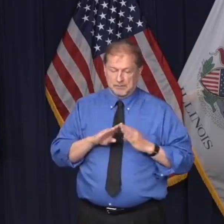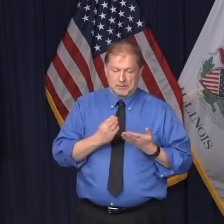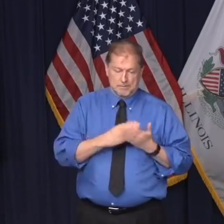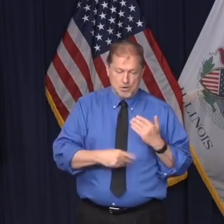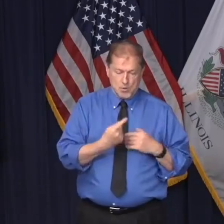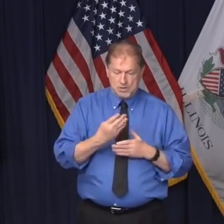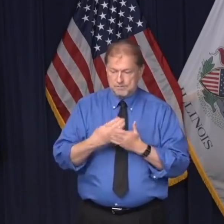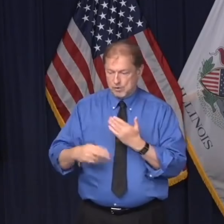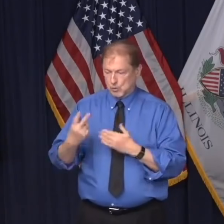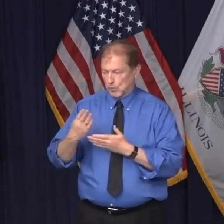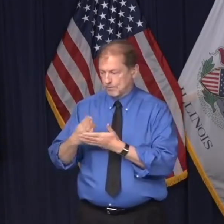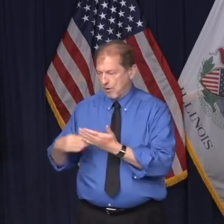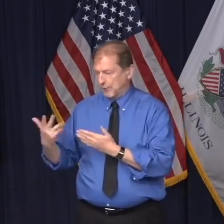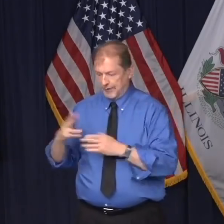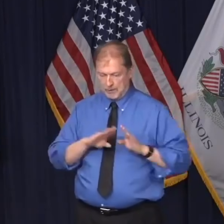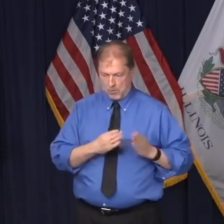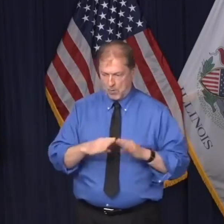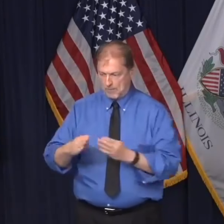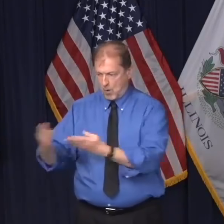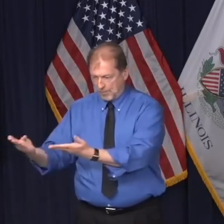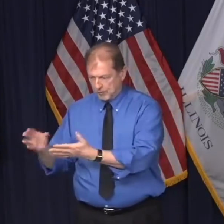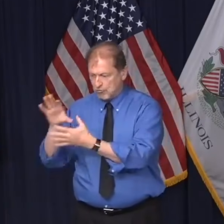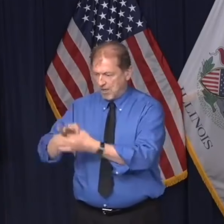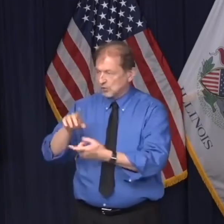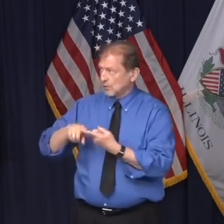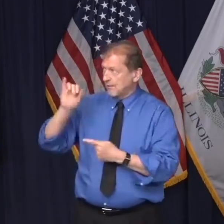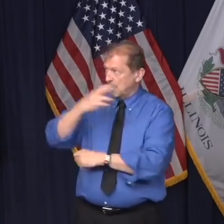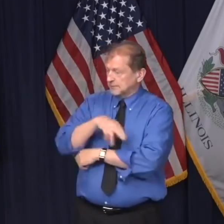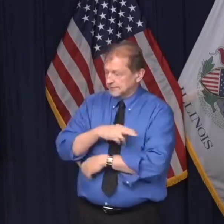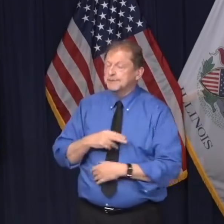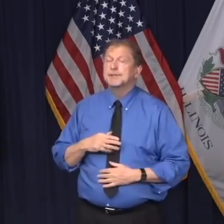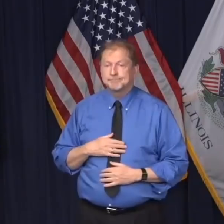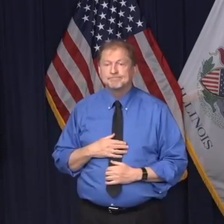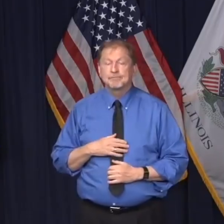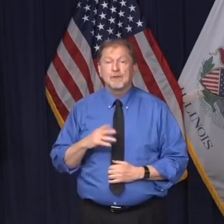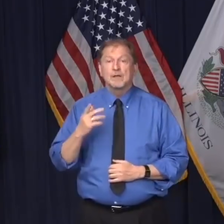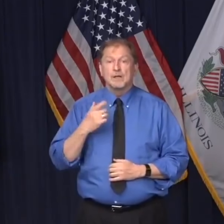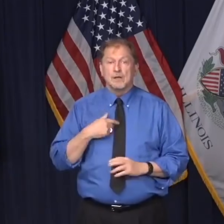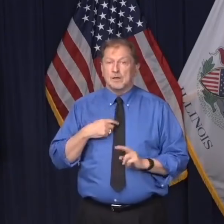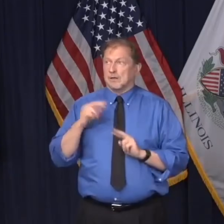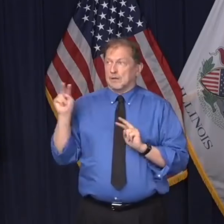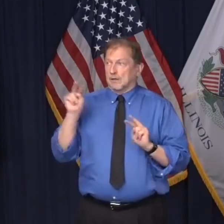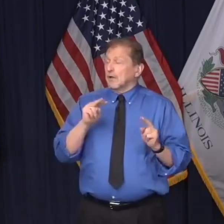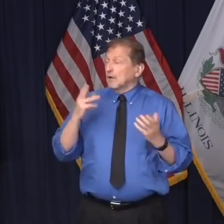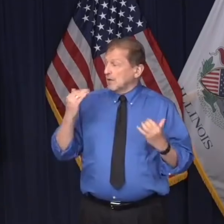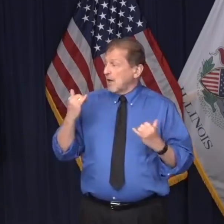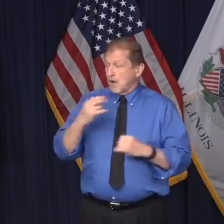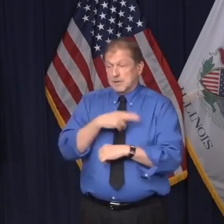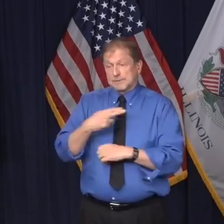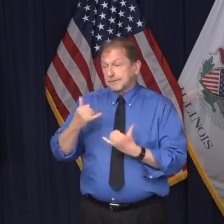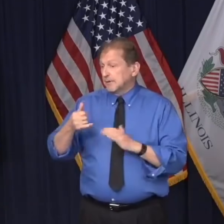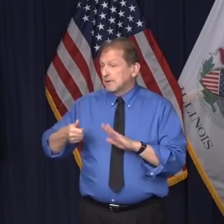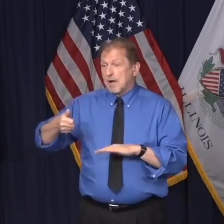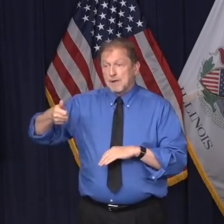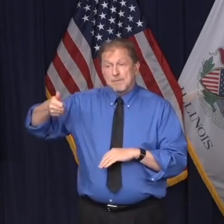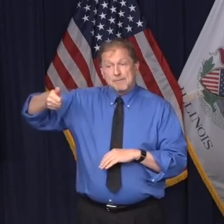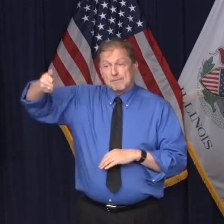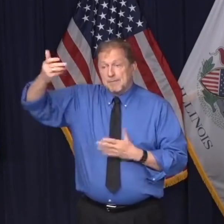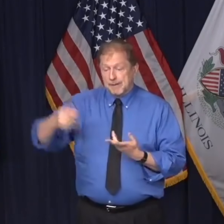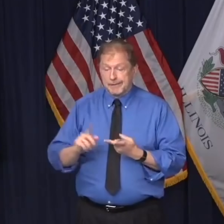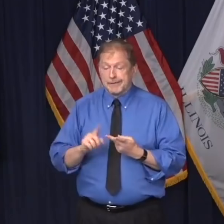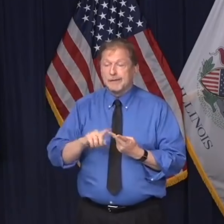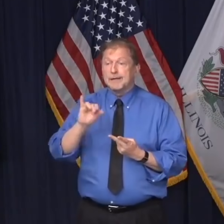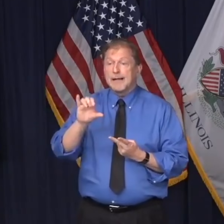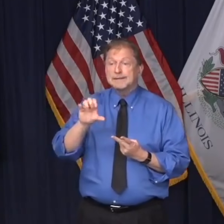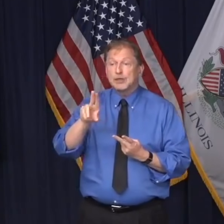intention of the question about hospitalizations? I mean, we watch hospitalizations, but they can't keep going up. They're going up. ICU